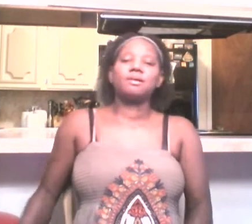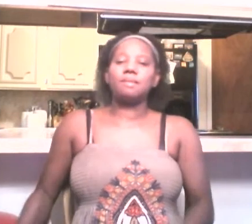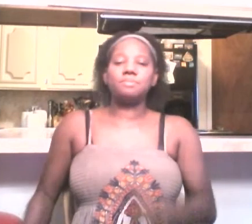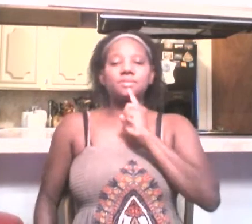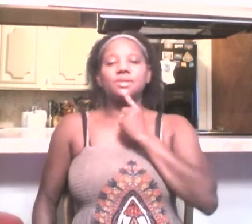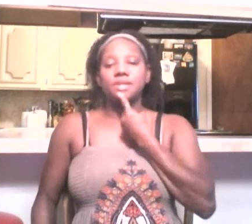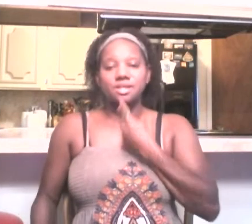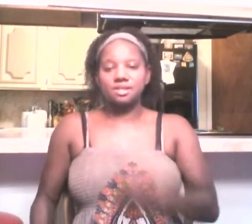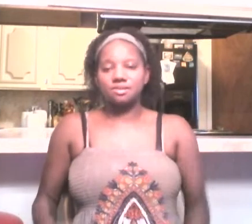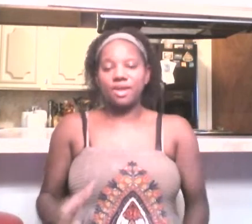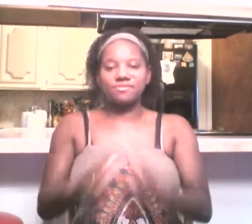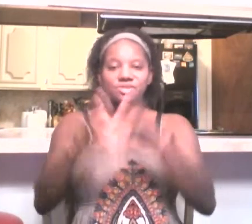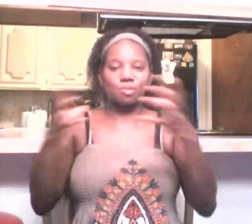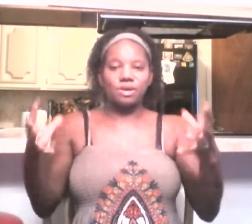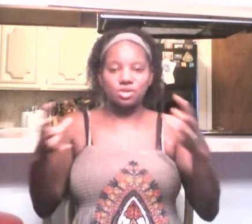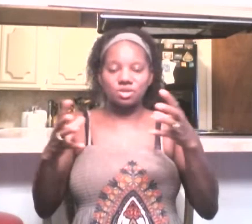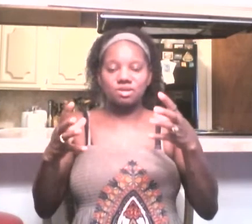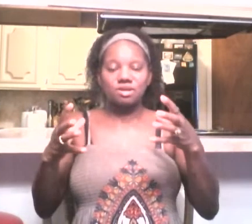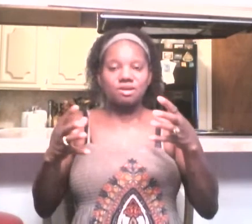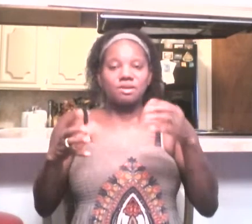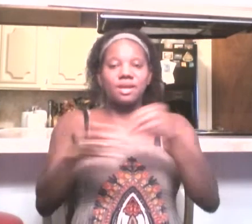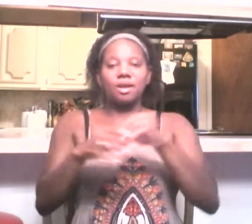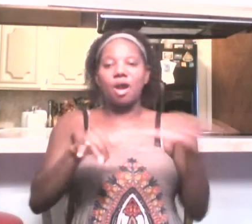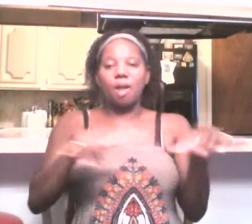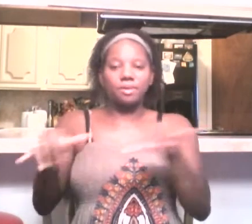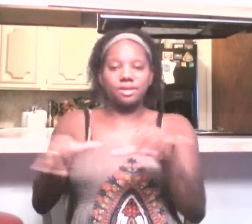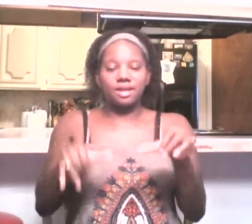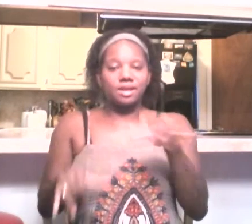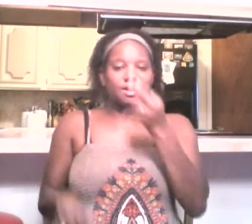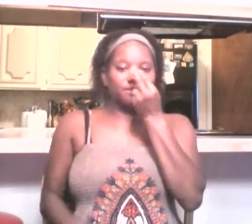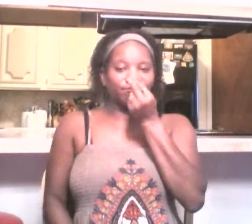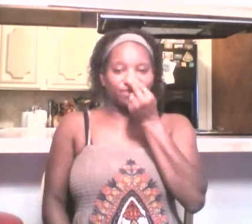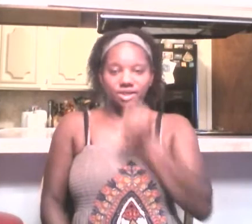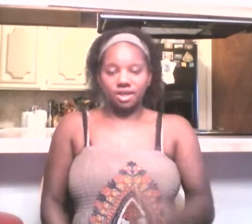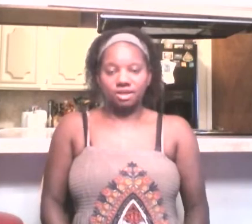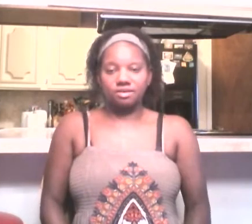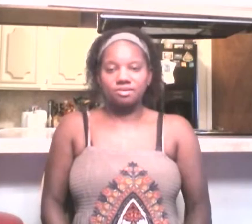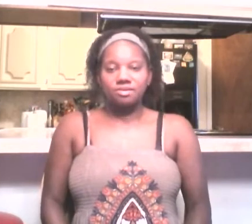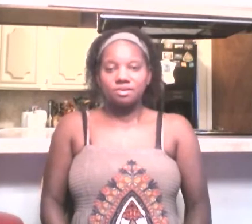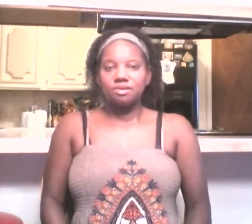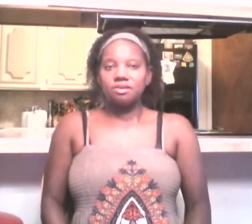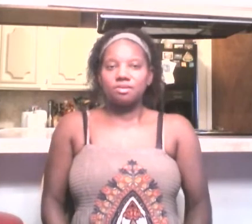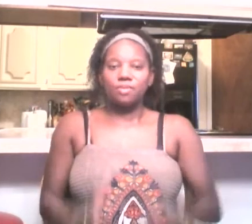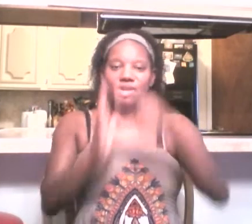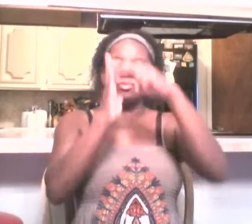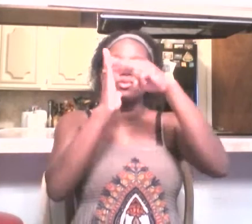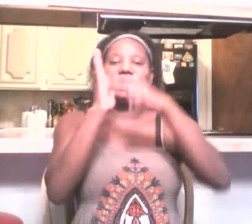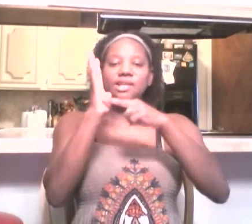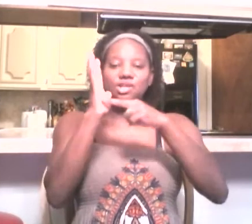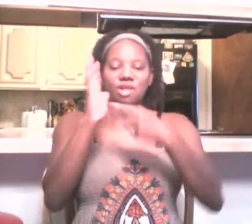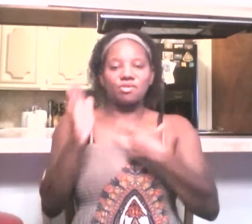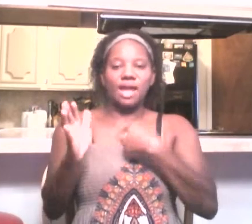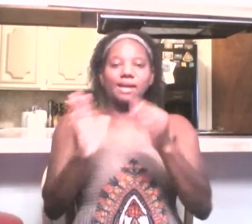I'm serious. We have so much in common and anything. We can read each other like a